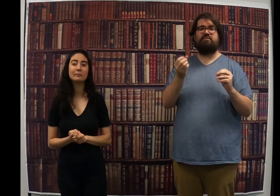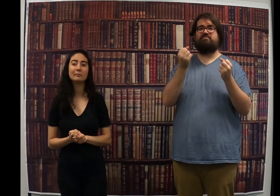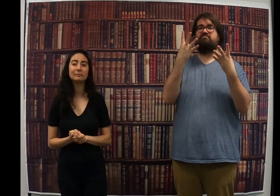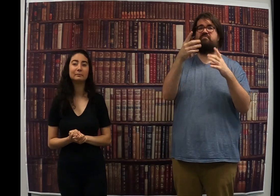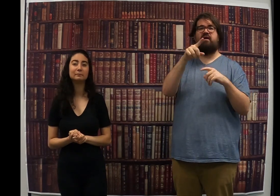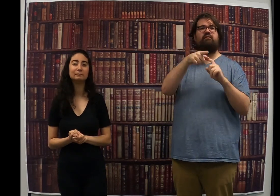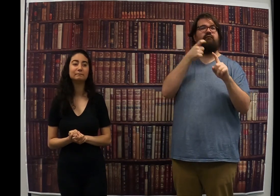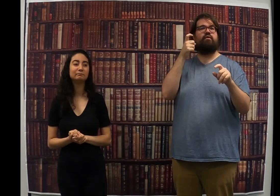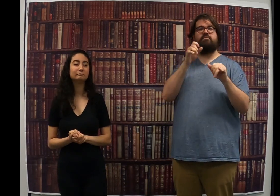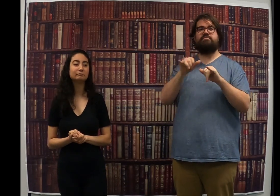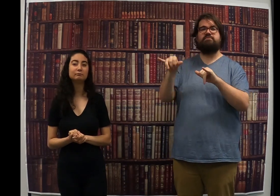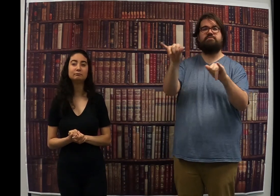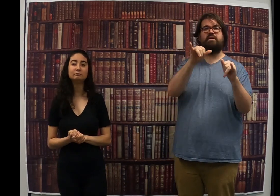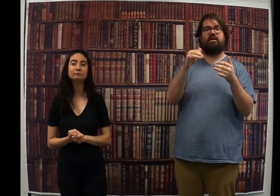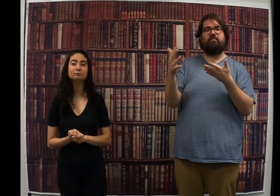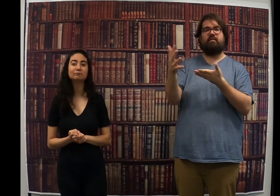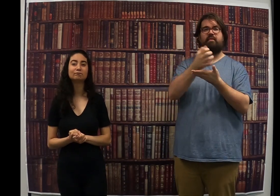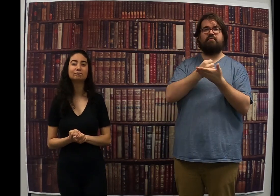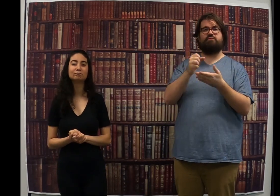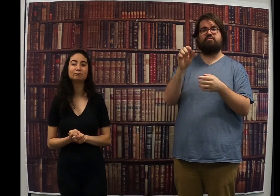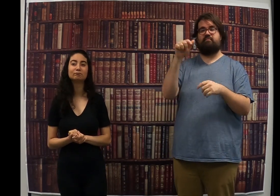book Metamorphoses.